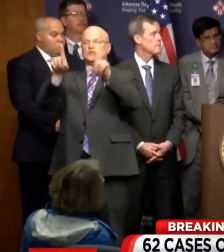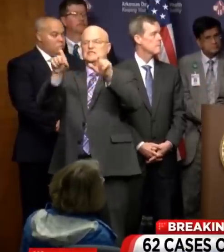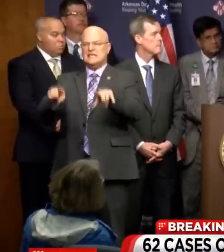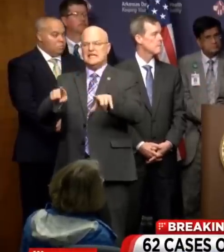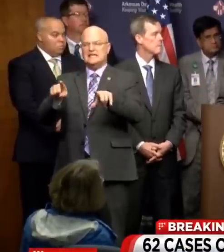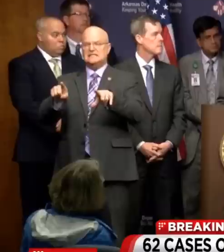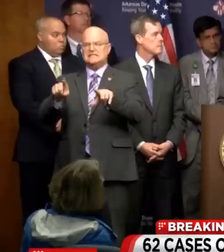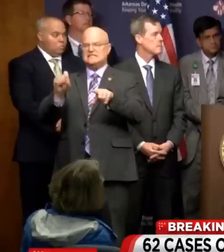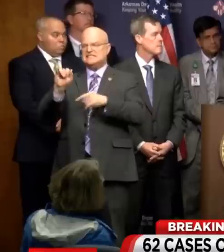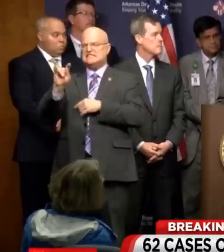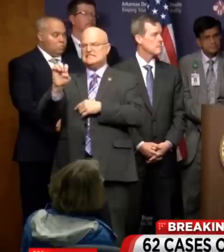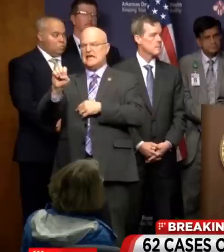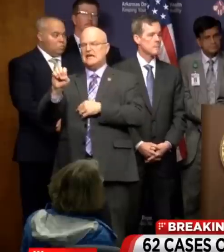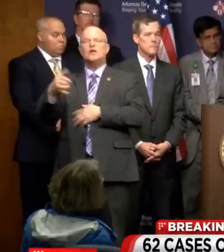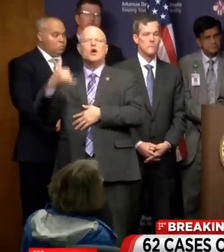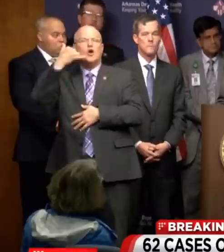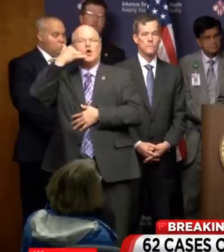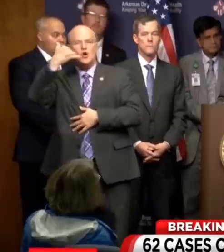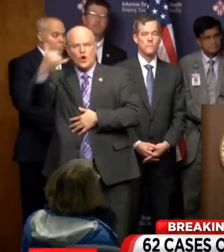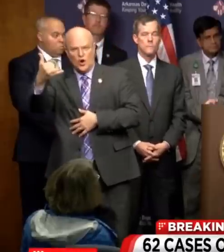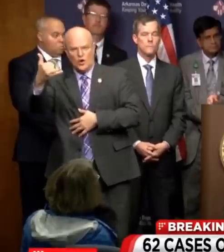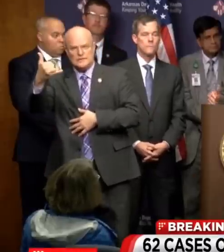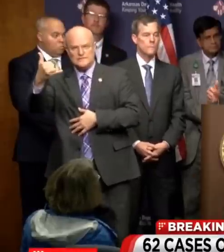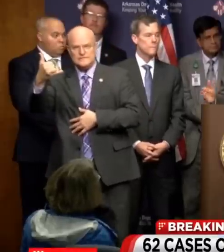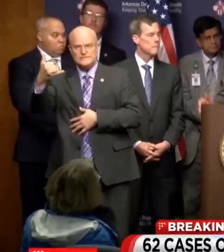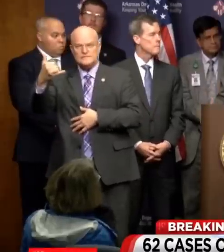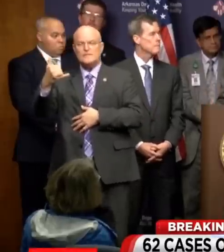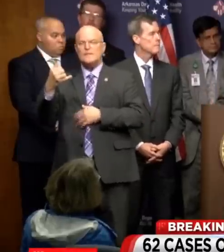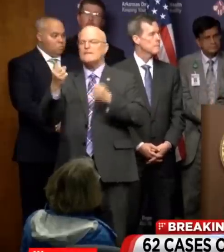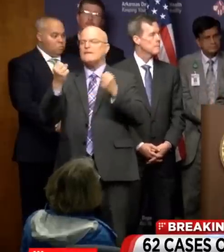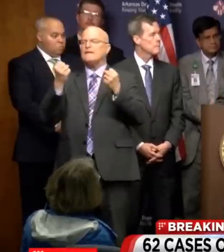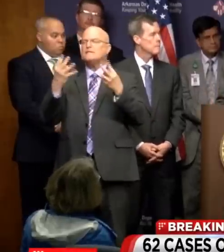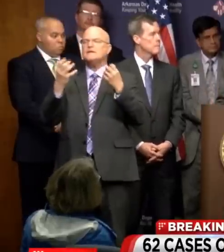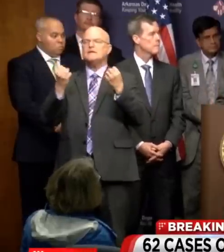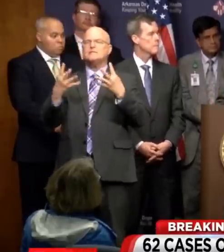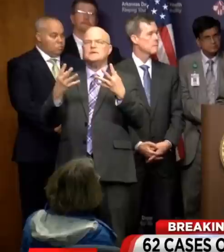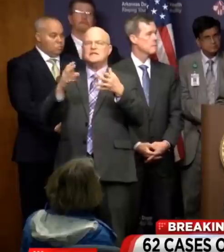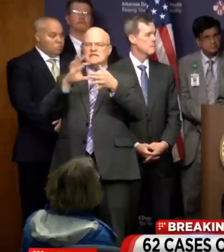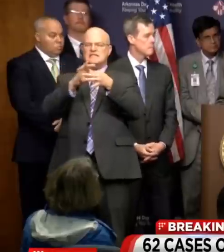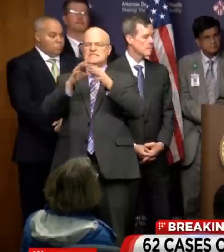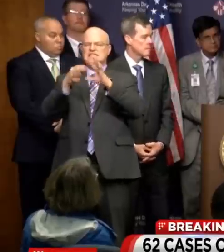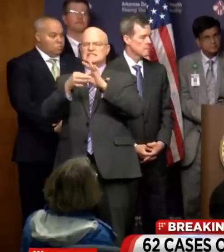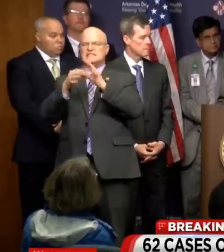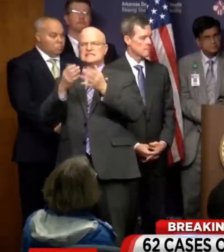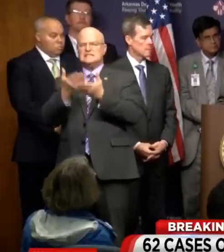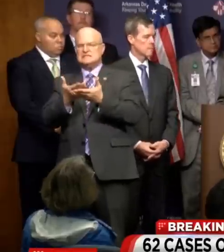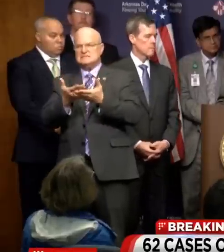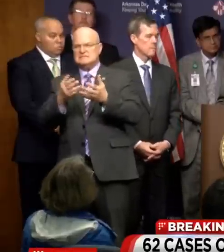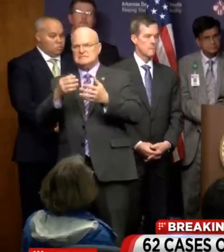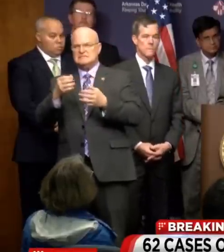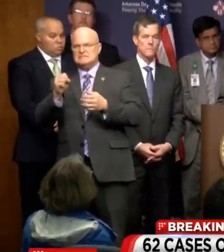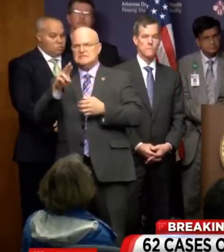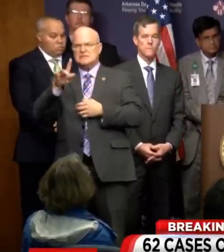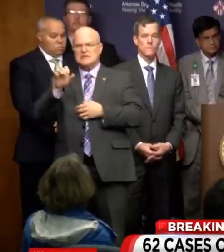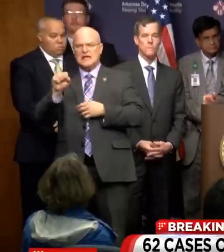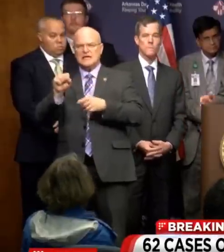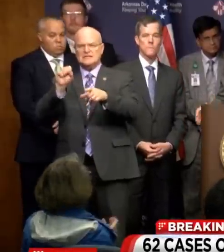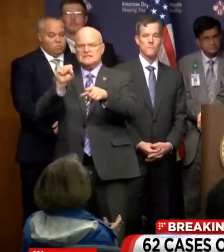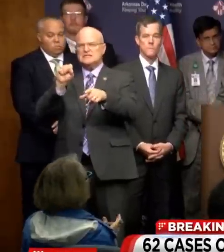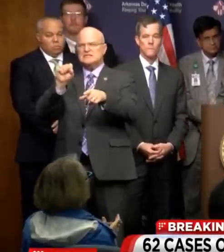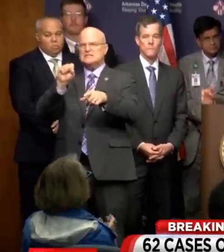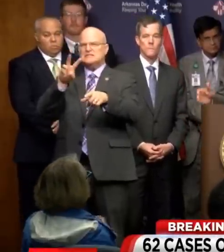to call, and we'll have those contact numbers ahead. There are all sorts of supply chain issues, as you can imagine. You swabs, wanted to, yes,